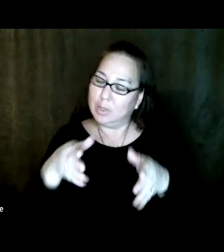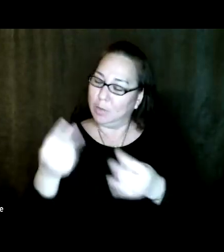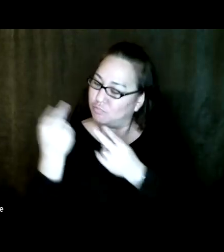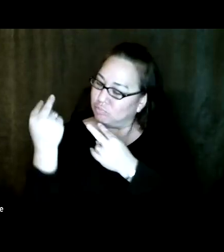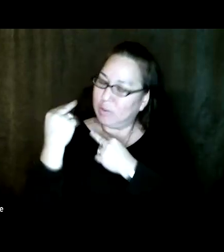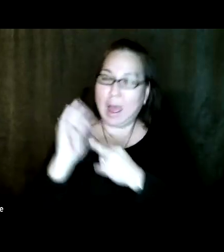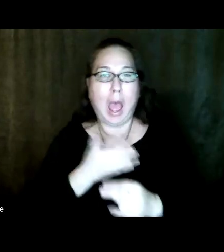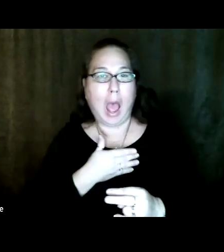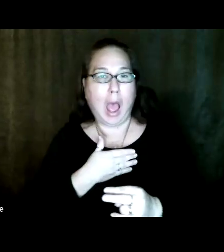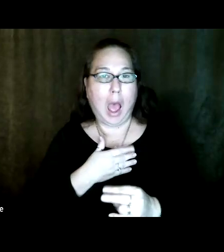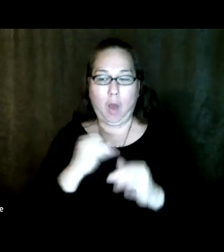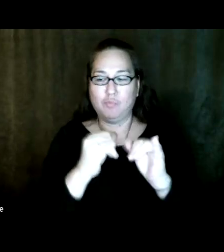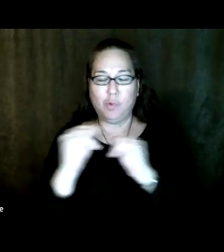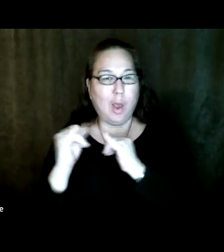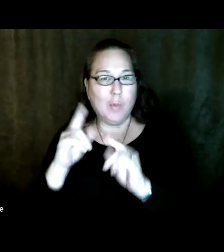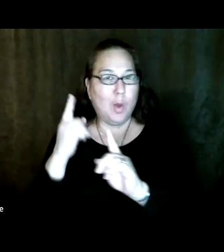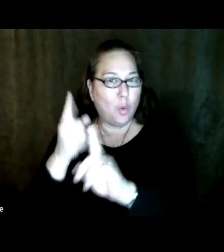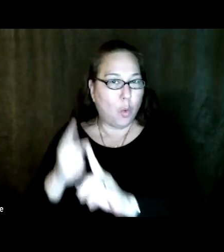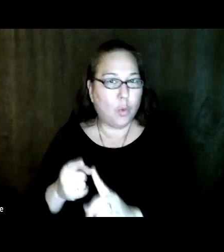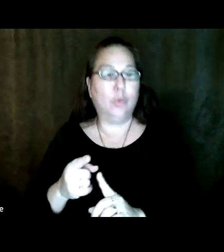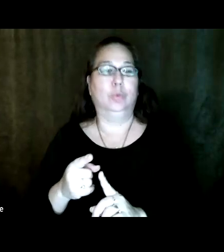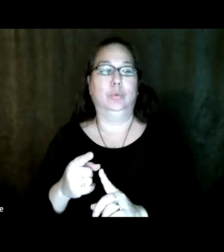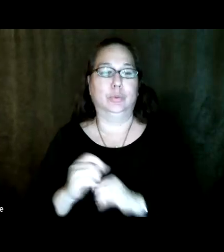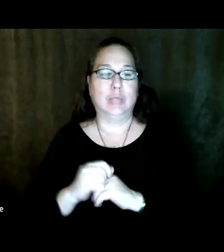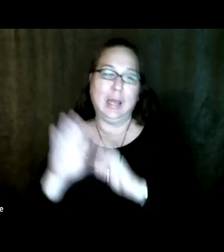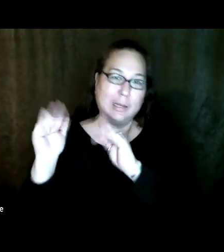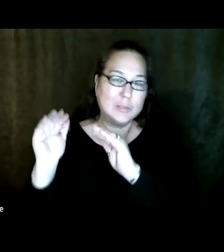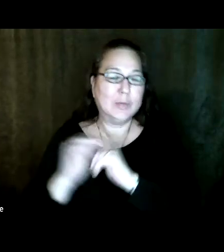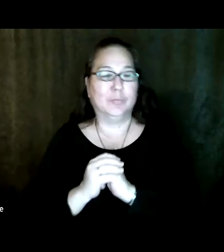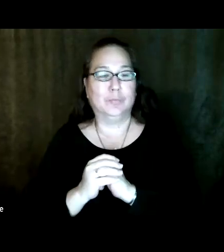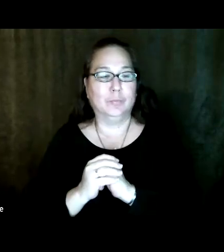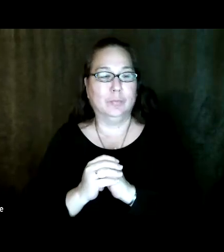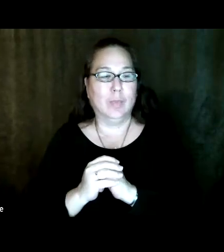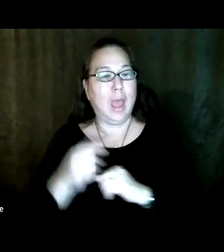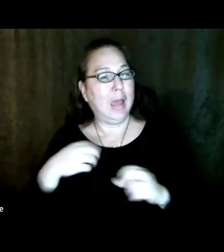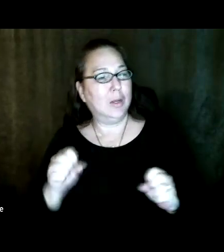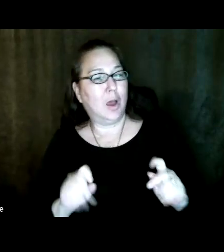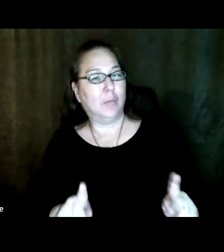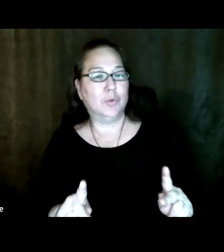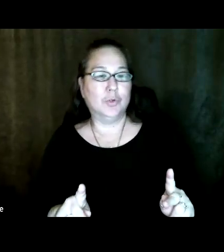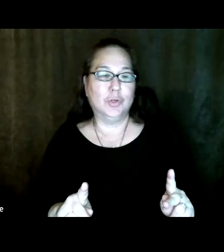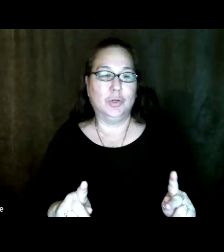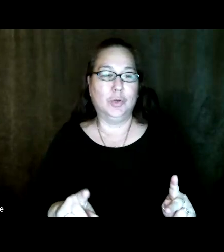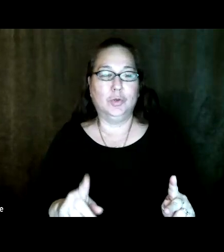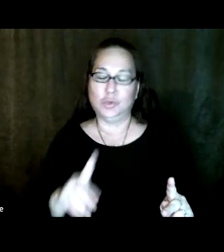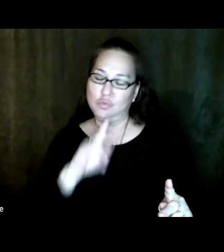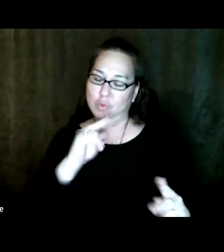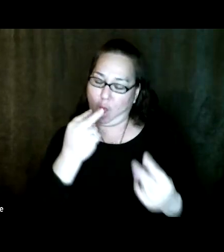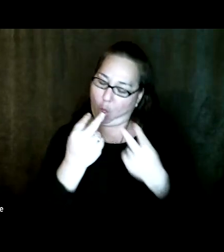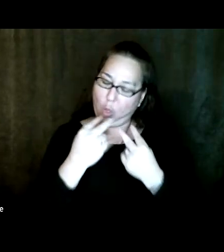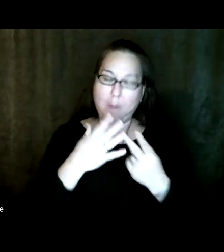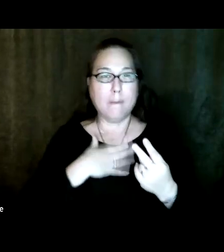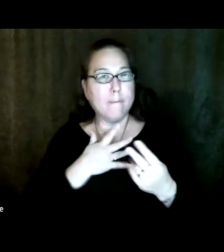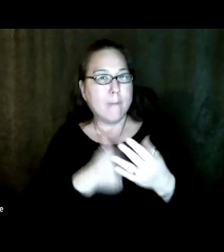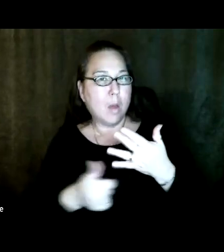expectations. I had the opportunity to review some of my priorities for the district and engage in thoughtful discussions with the members about our